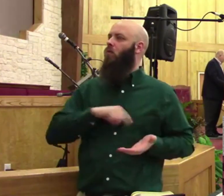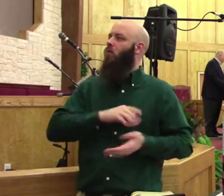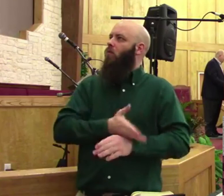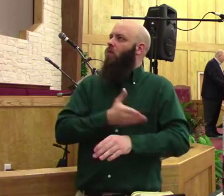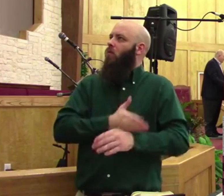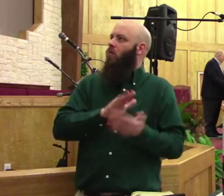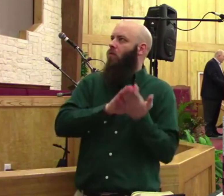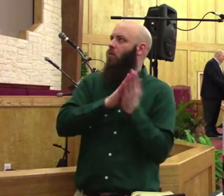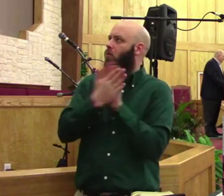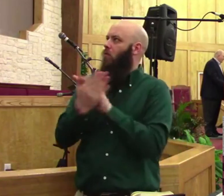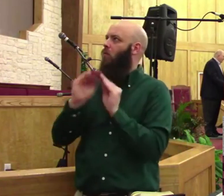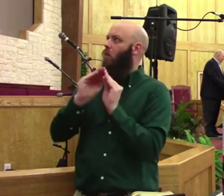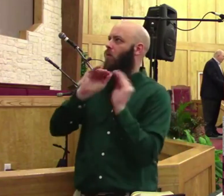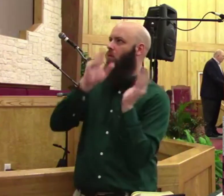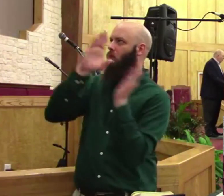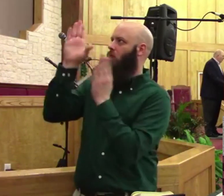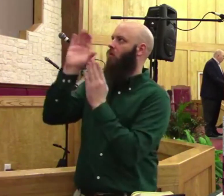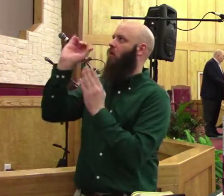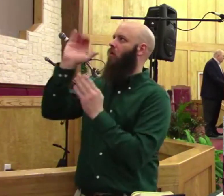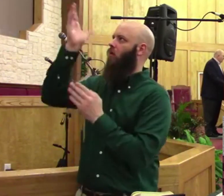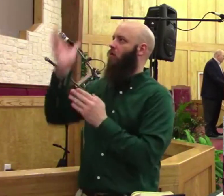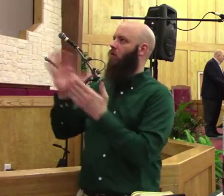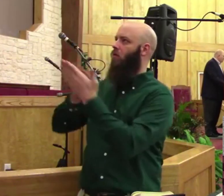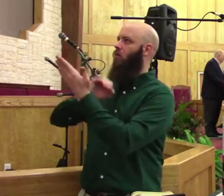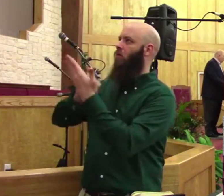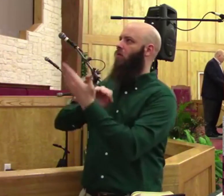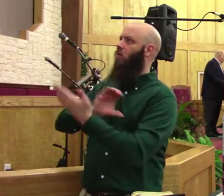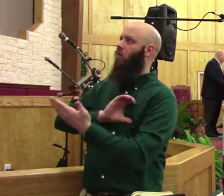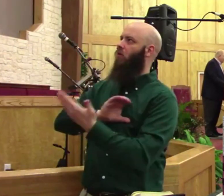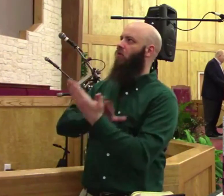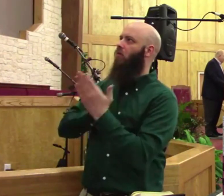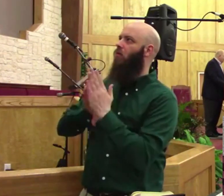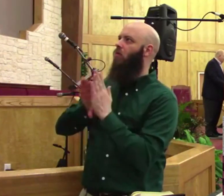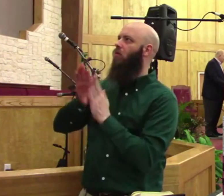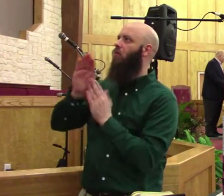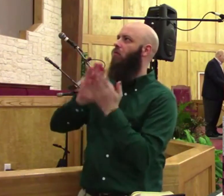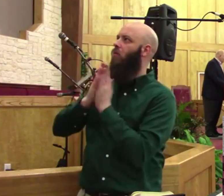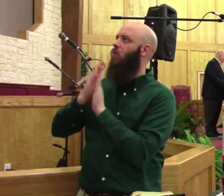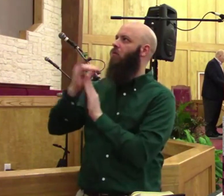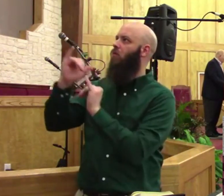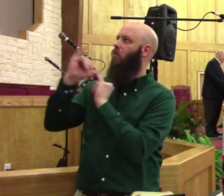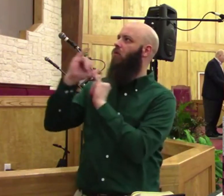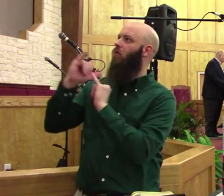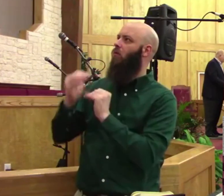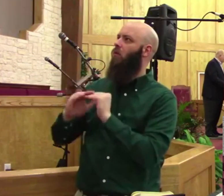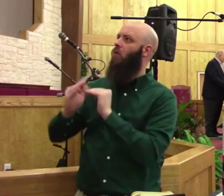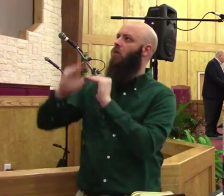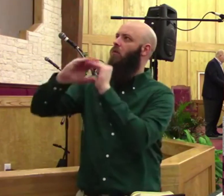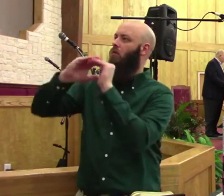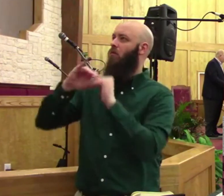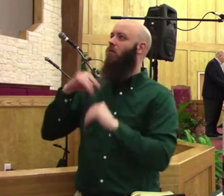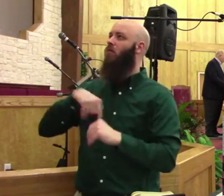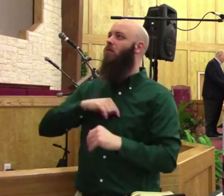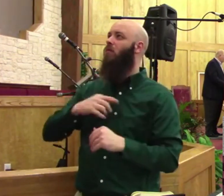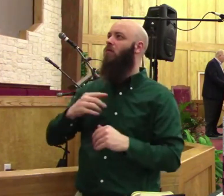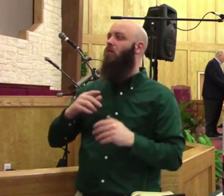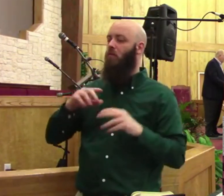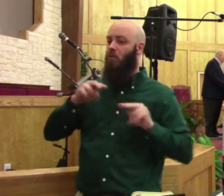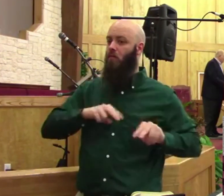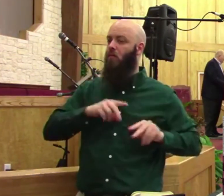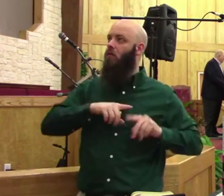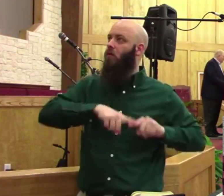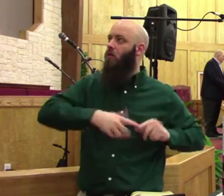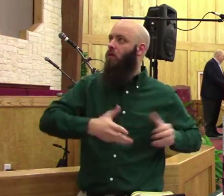day. And Father, our hope is not in this world and our possessions here. Our hope is in eternity with you, glorifying